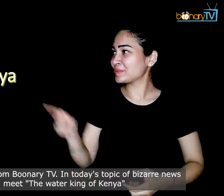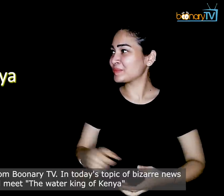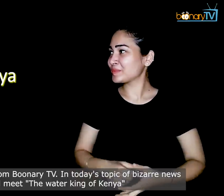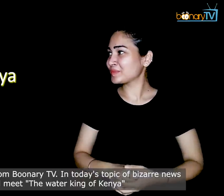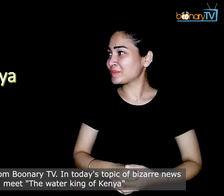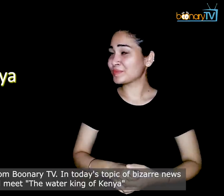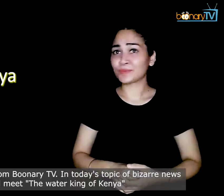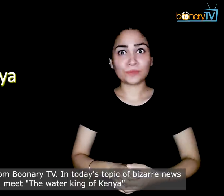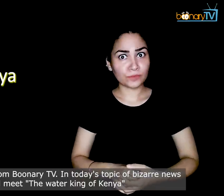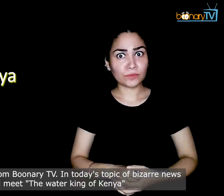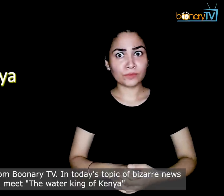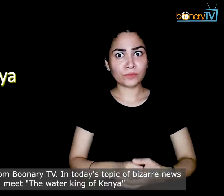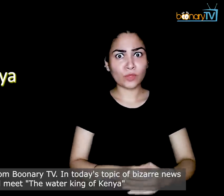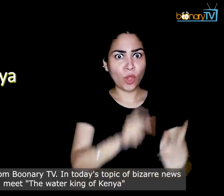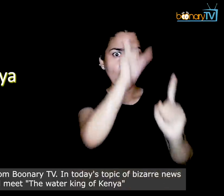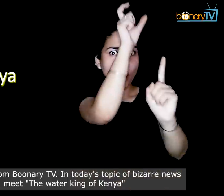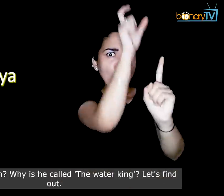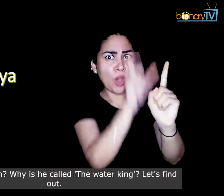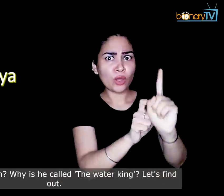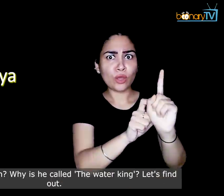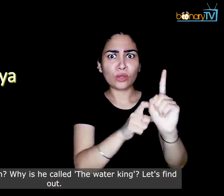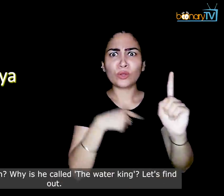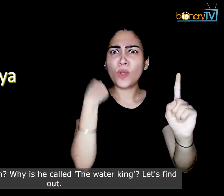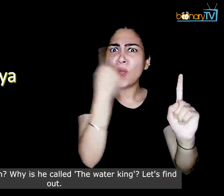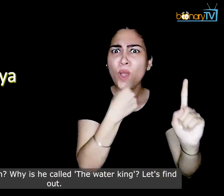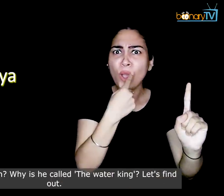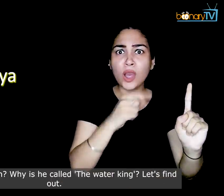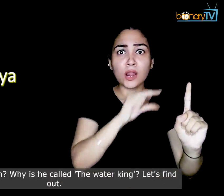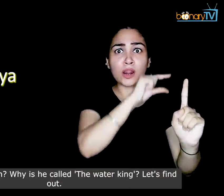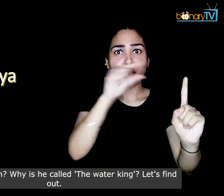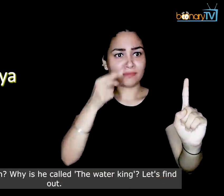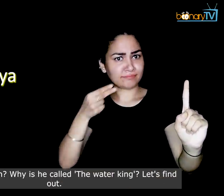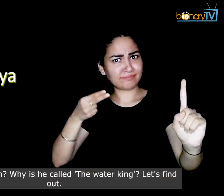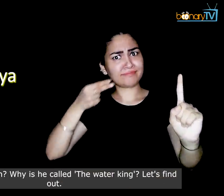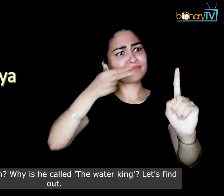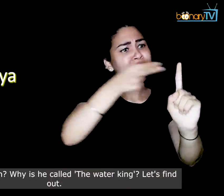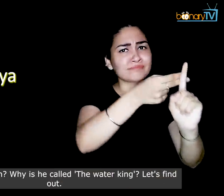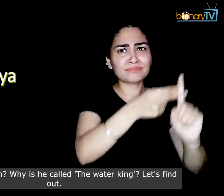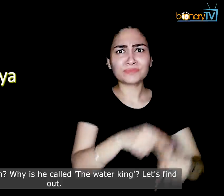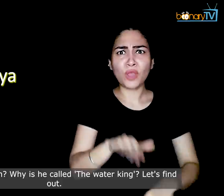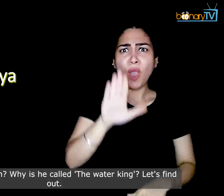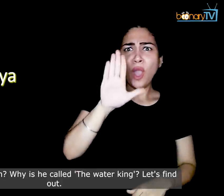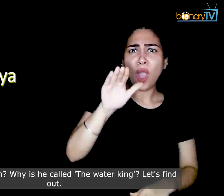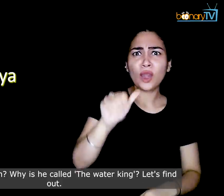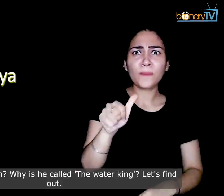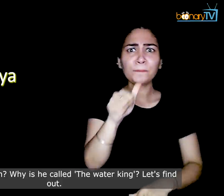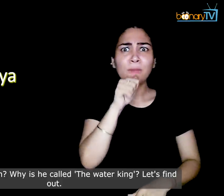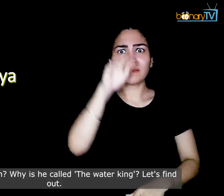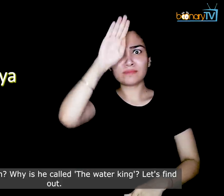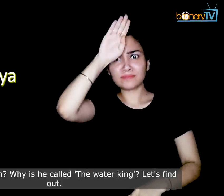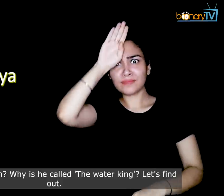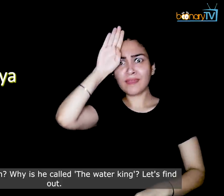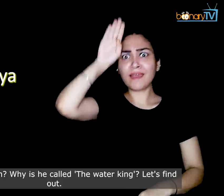Water King of Kenya. Who is this person? Why is he called the Water King?